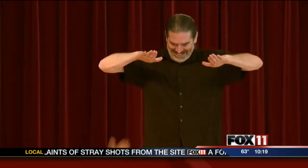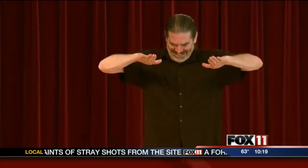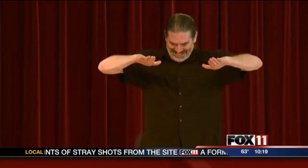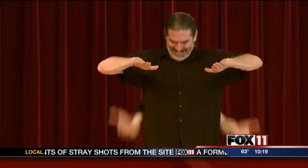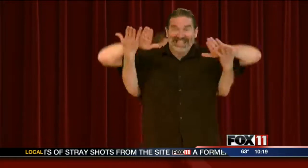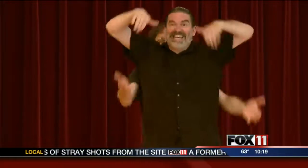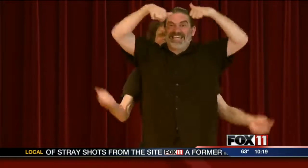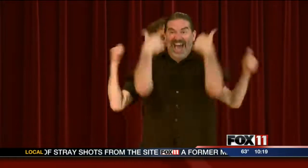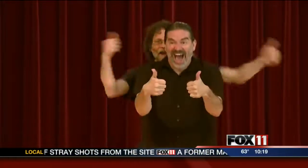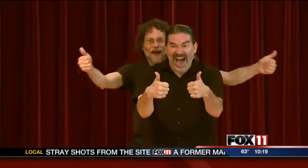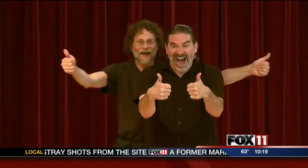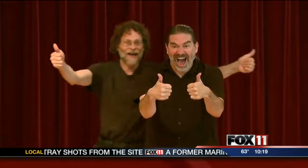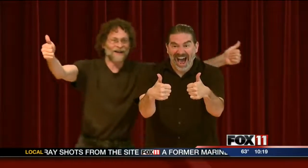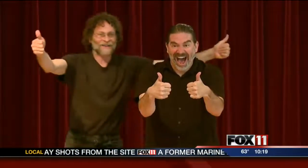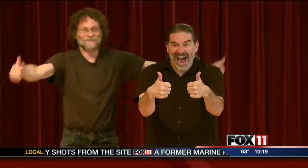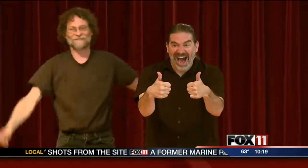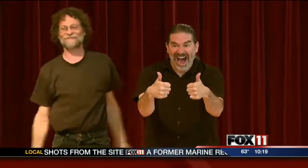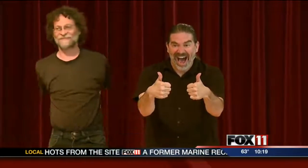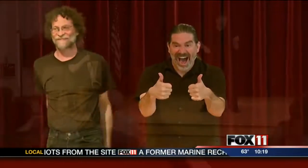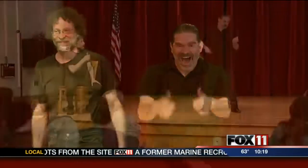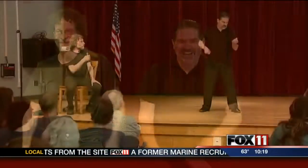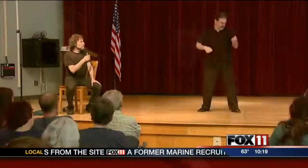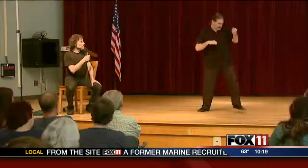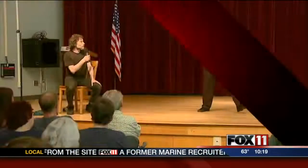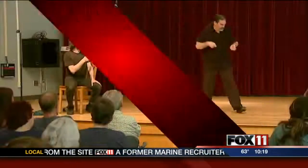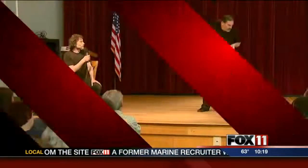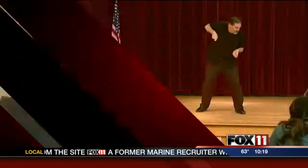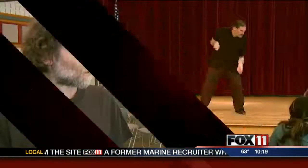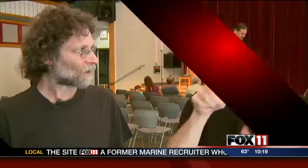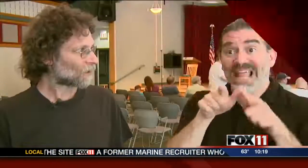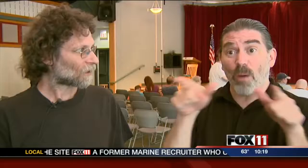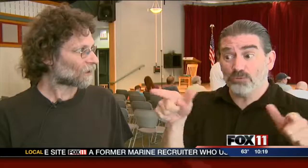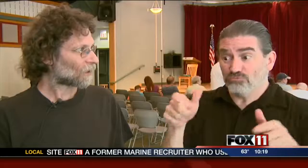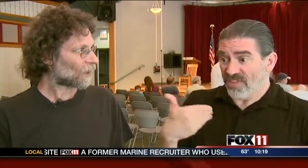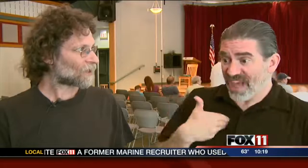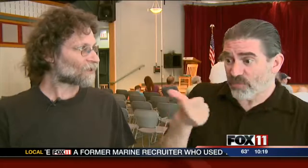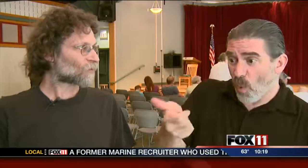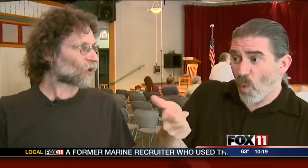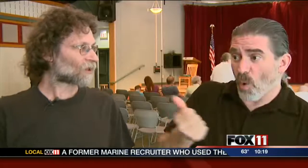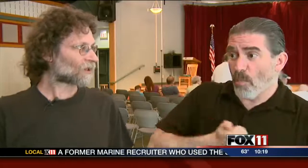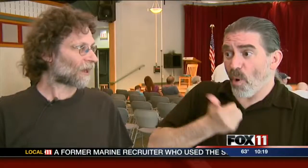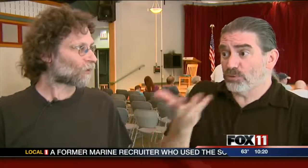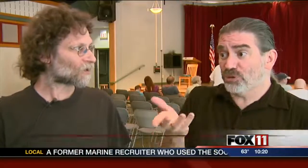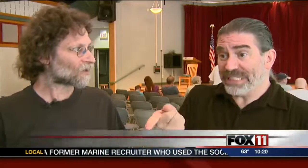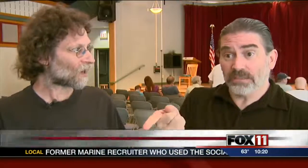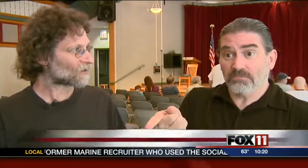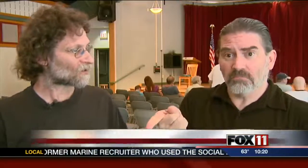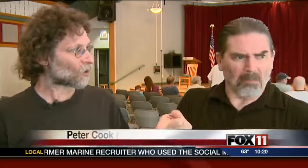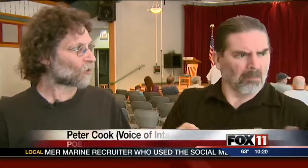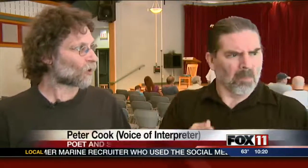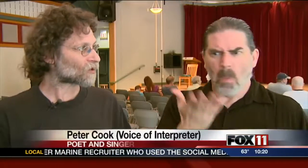Both Cook and Lerner say the event is unique. Any spoken language has its own